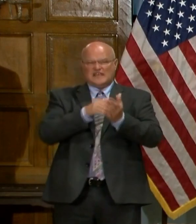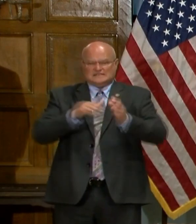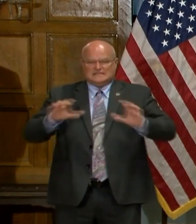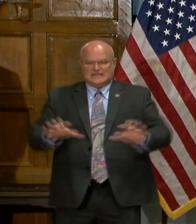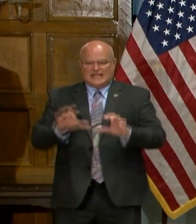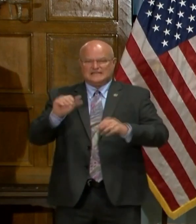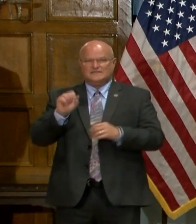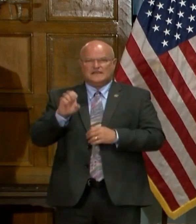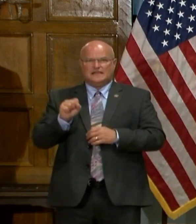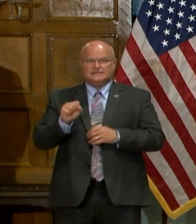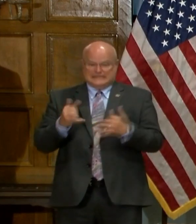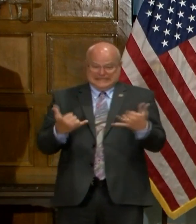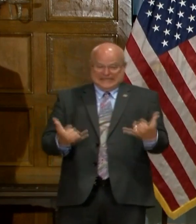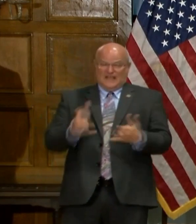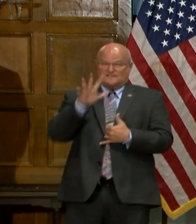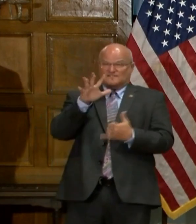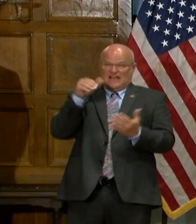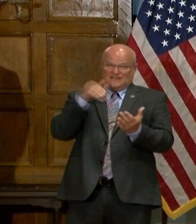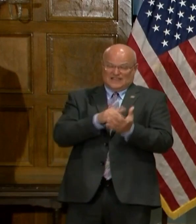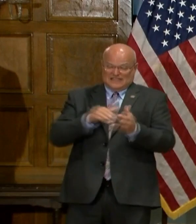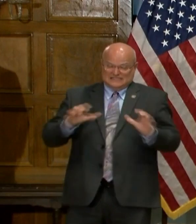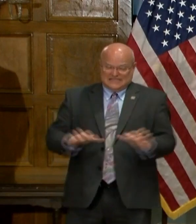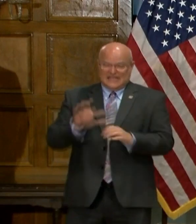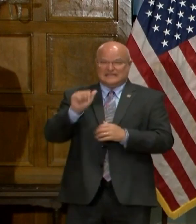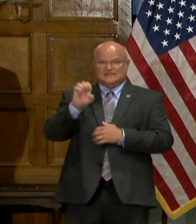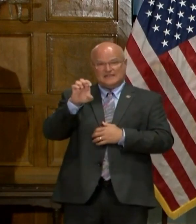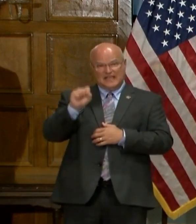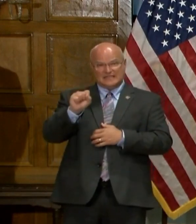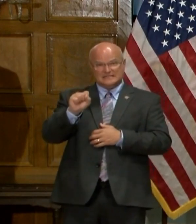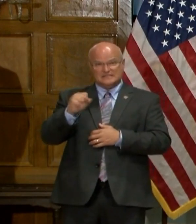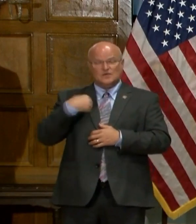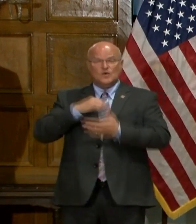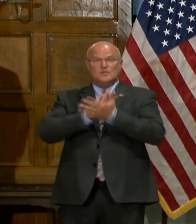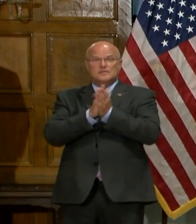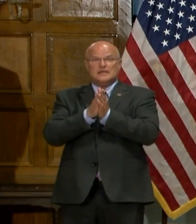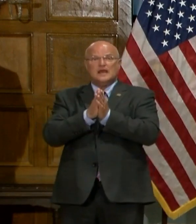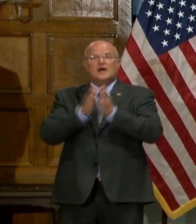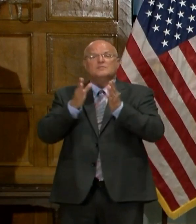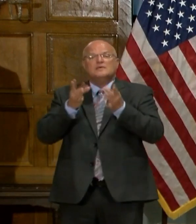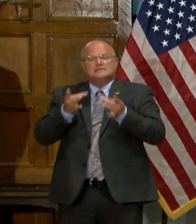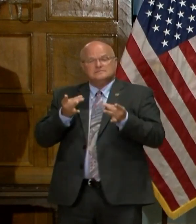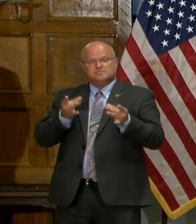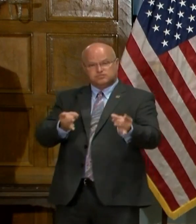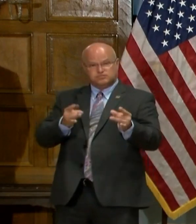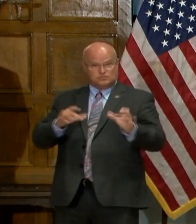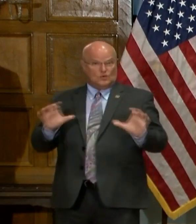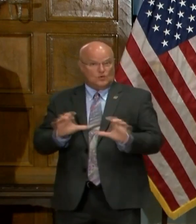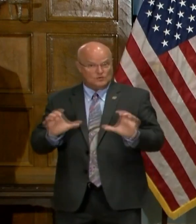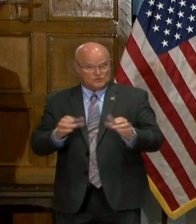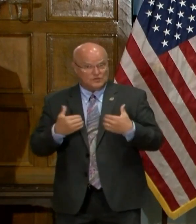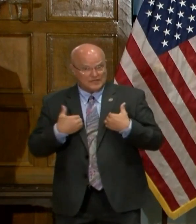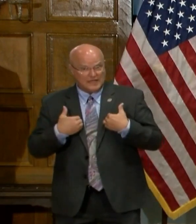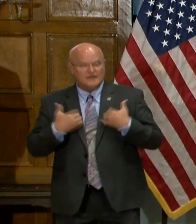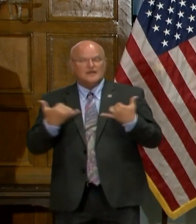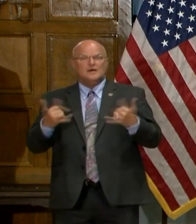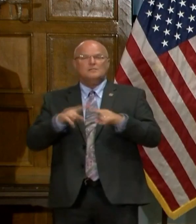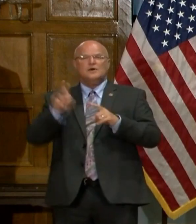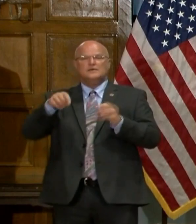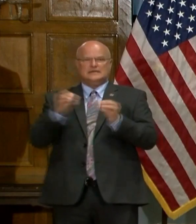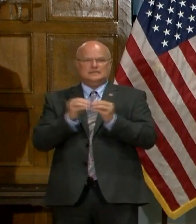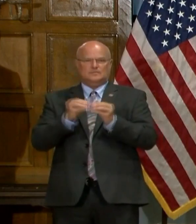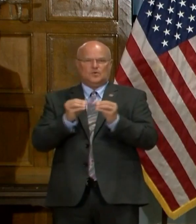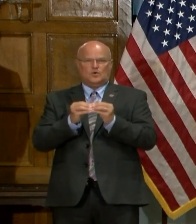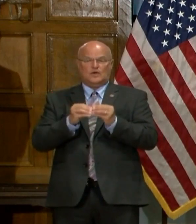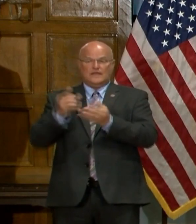active cases. Well, we have over 5,000 active cases now. We've become very efficient in what we're doing, but we need more.